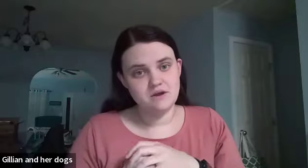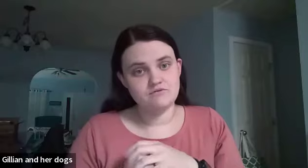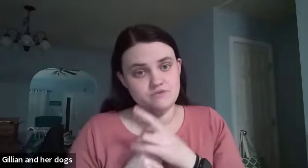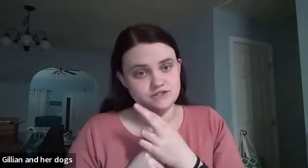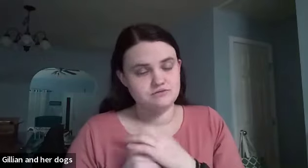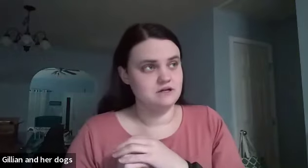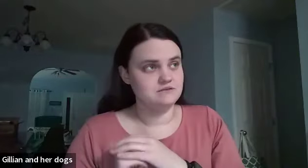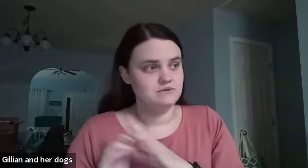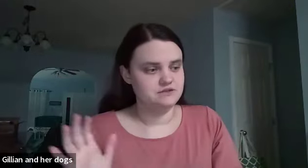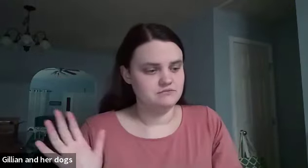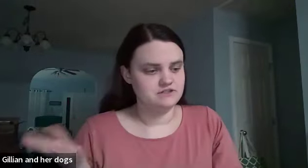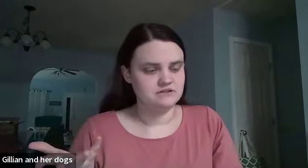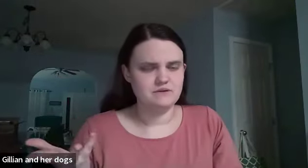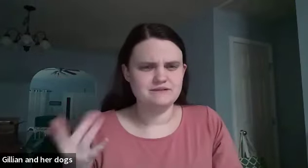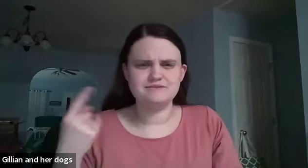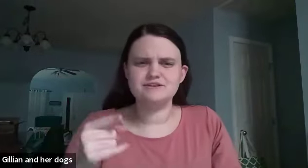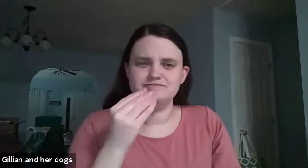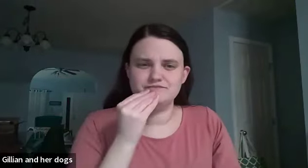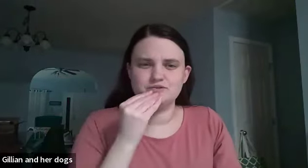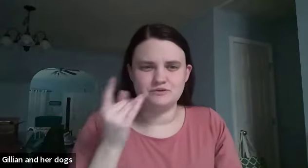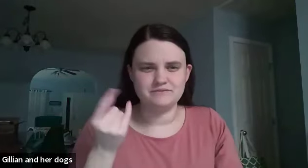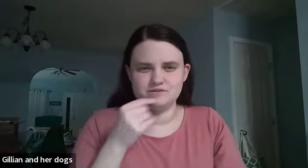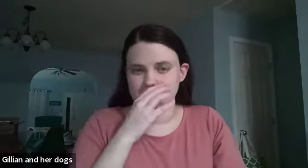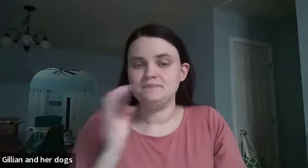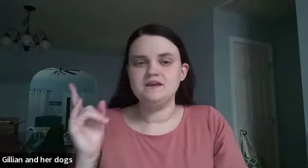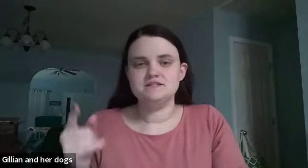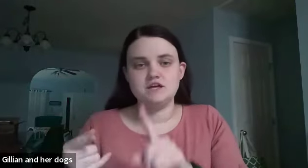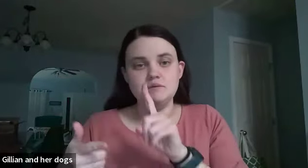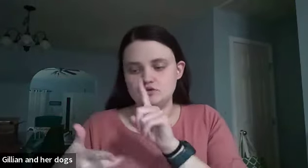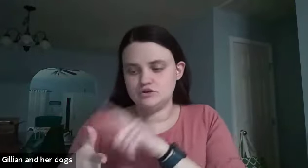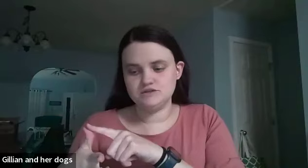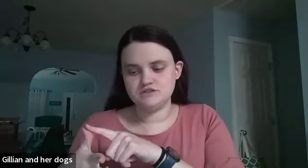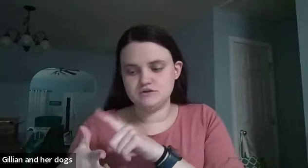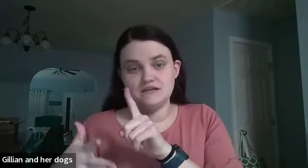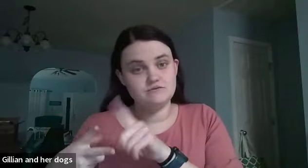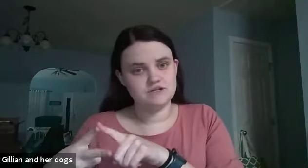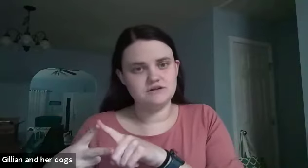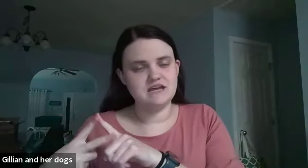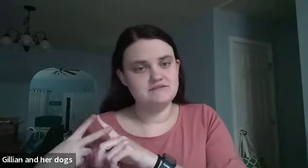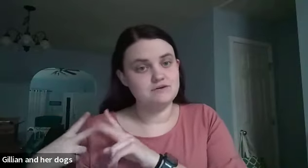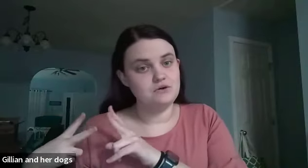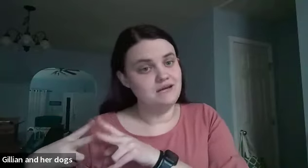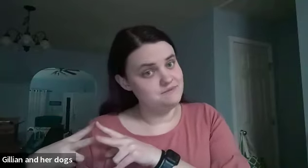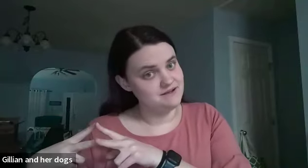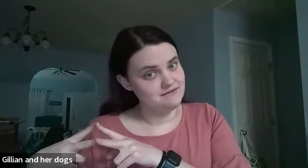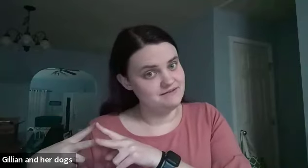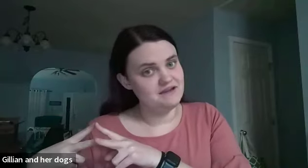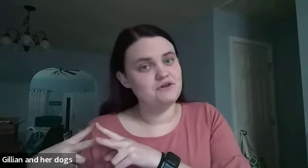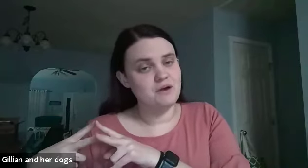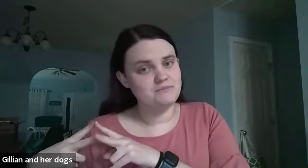Some restaurants, which restaurants, why was I was going to food store, that's why. Some grocery stores and restaurants have their own name sign. If they're